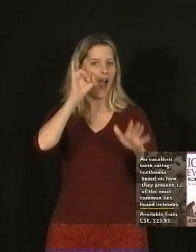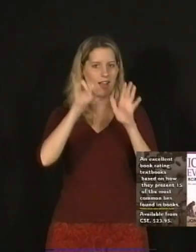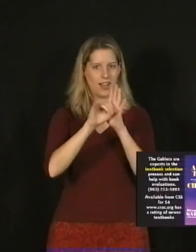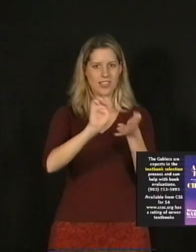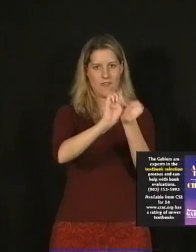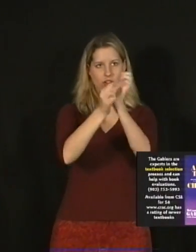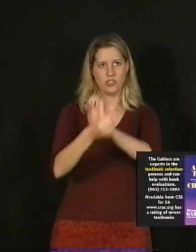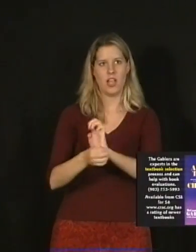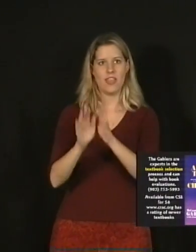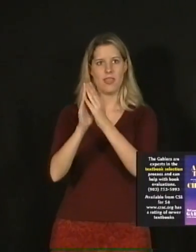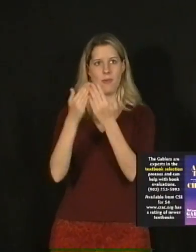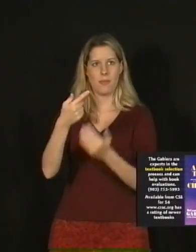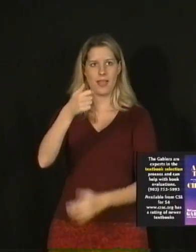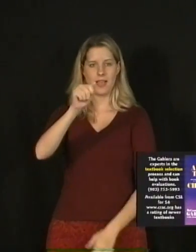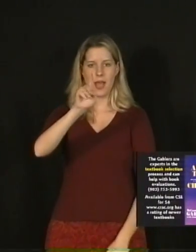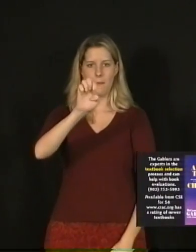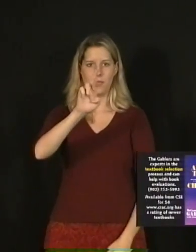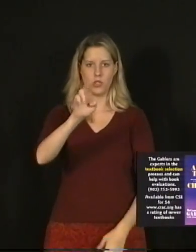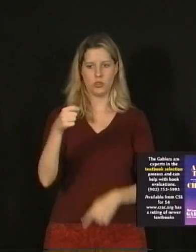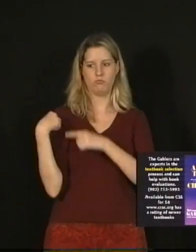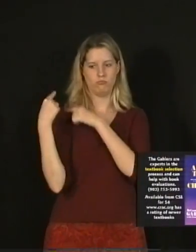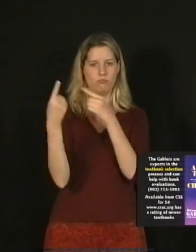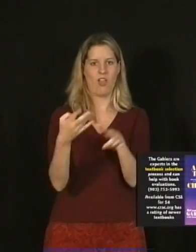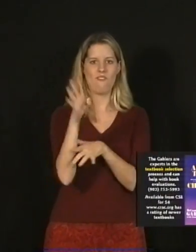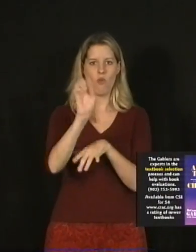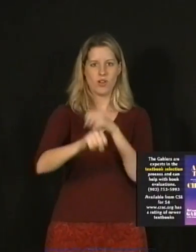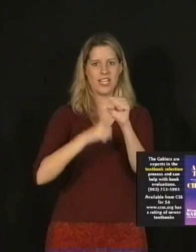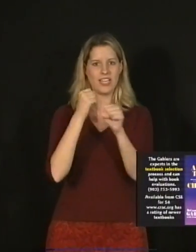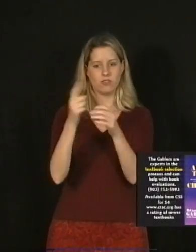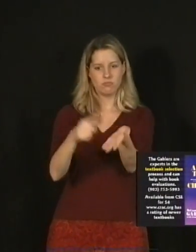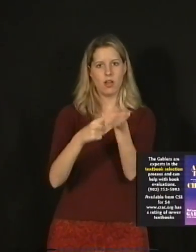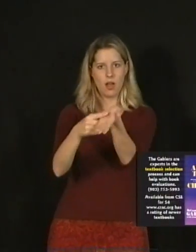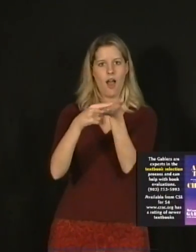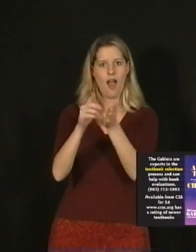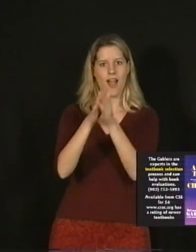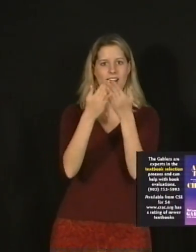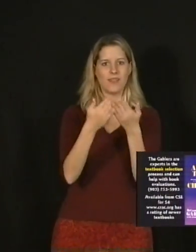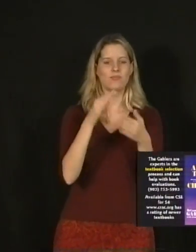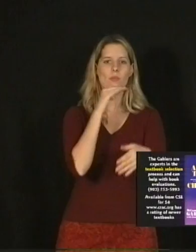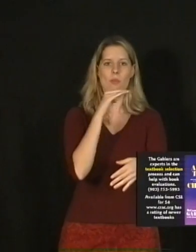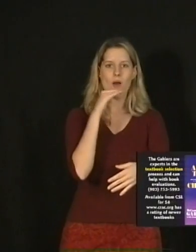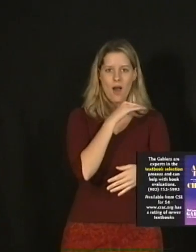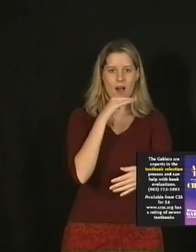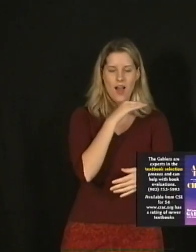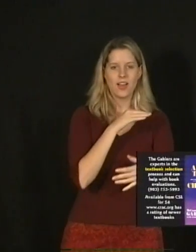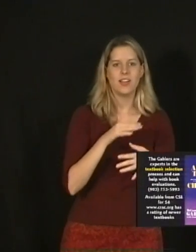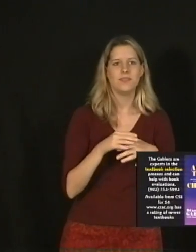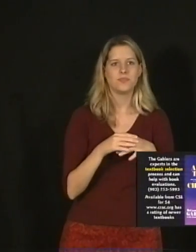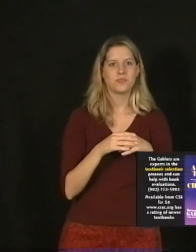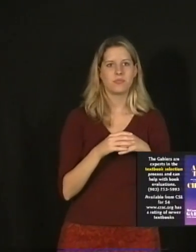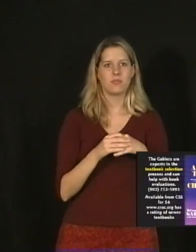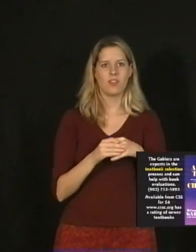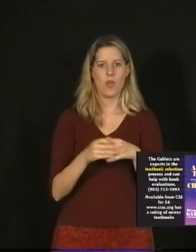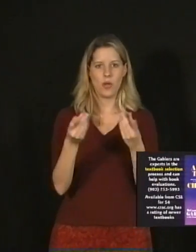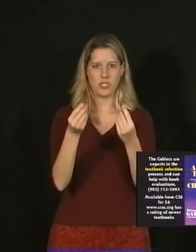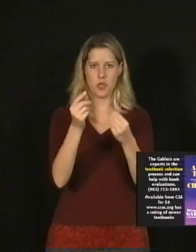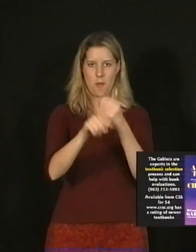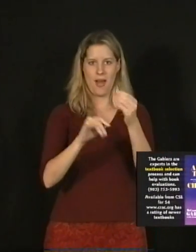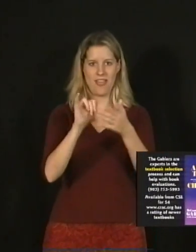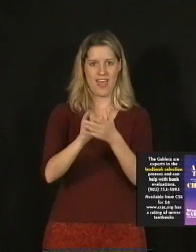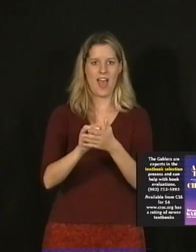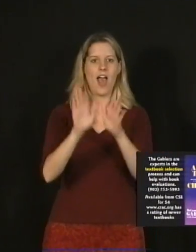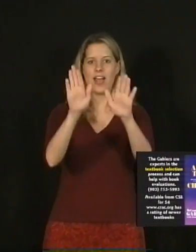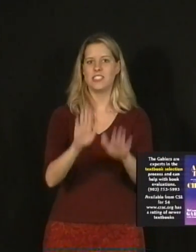by the Gablers. They've spent 40 years discussing lies in the textbooks and what you can do about it. Excellent ministry in Longview, Texas. Go